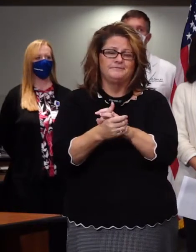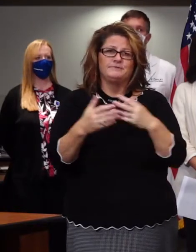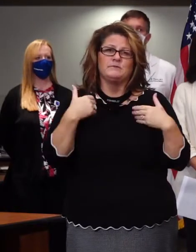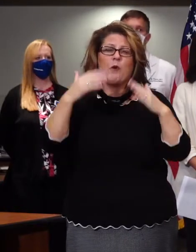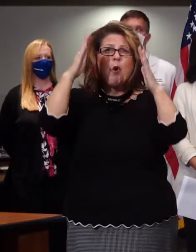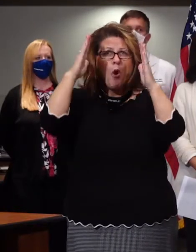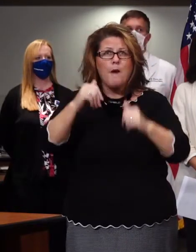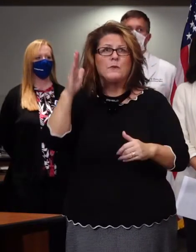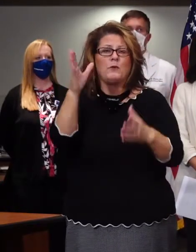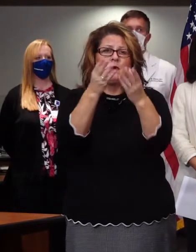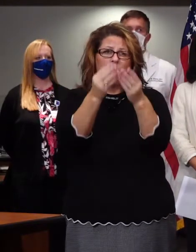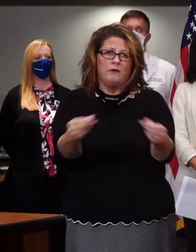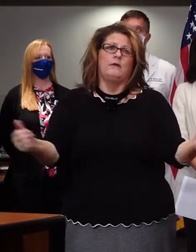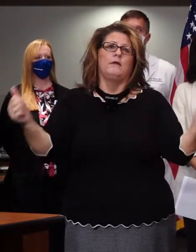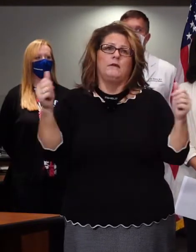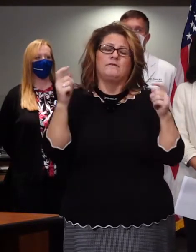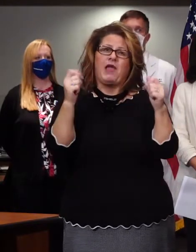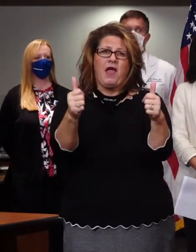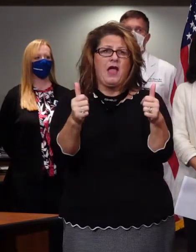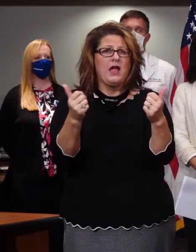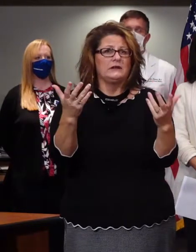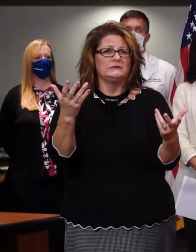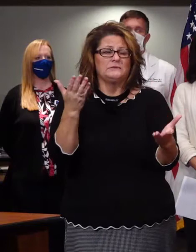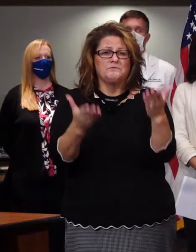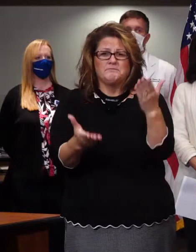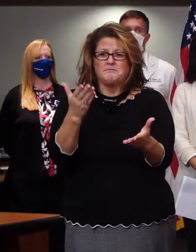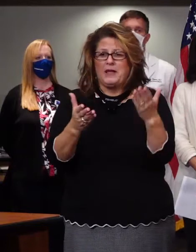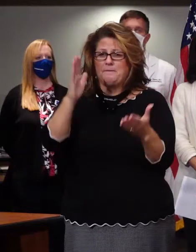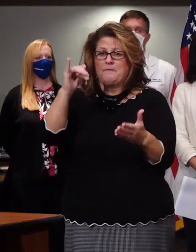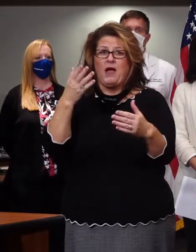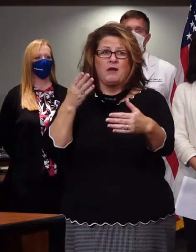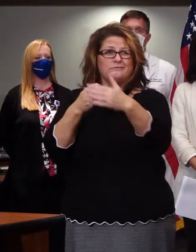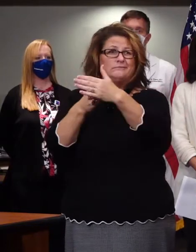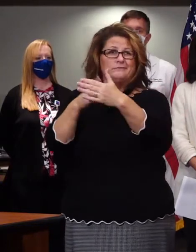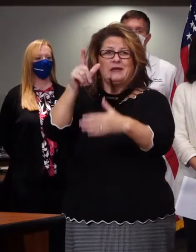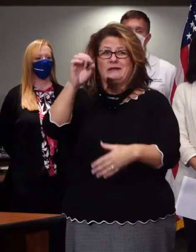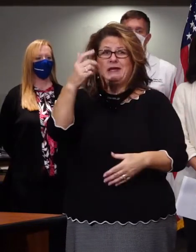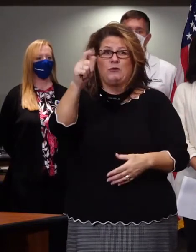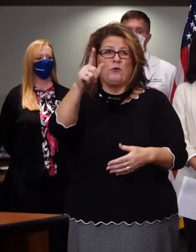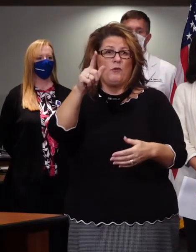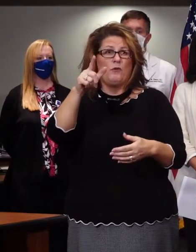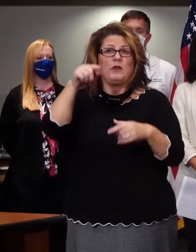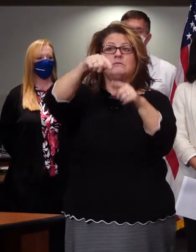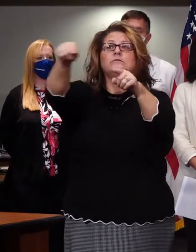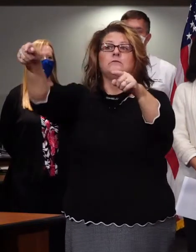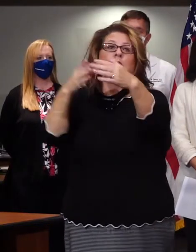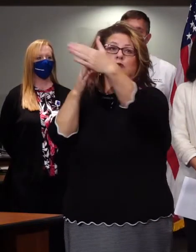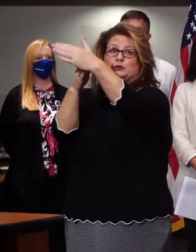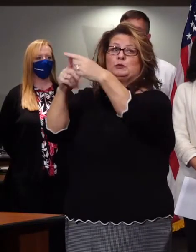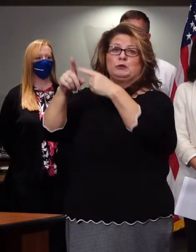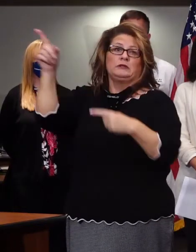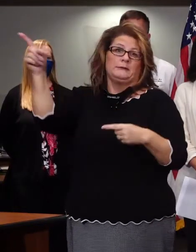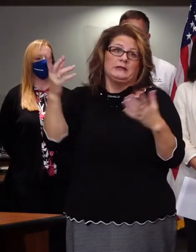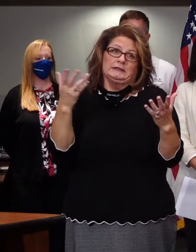in some manner and resolved soon, perhaps by legal action by those institutions. I'd like to point out